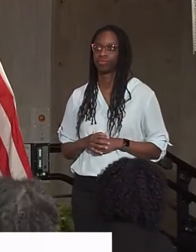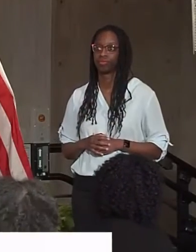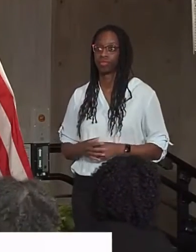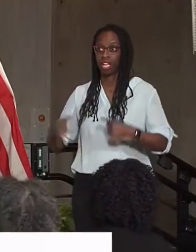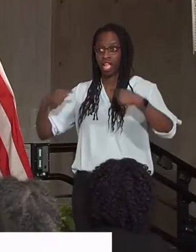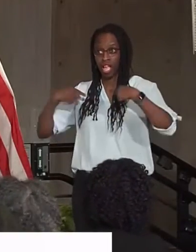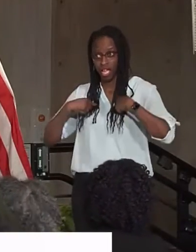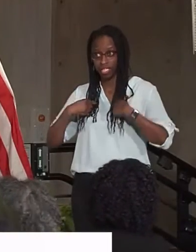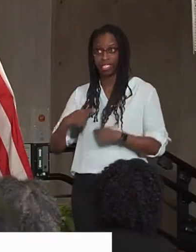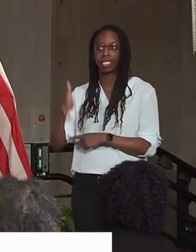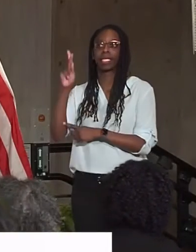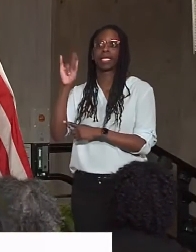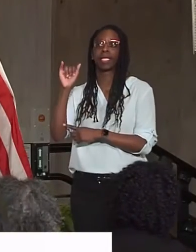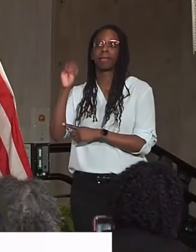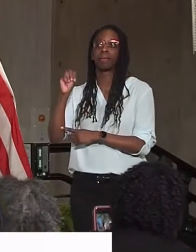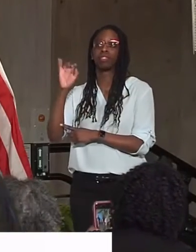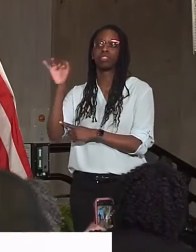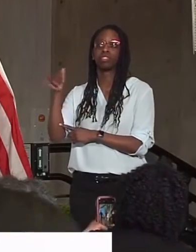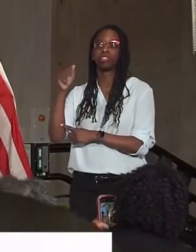Janey,